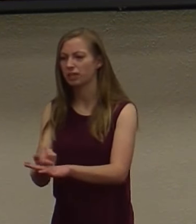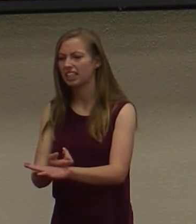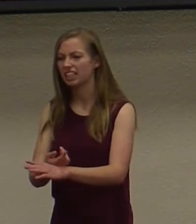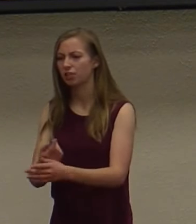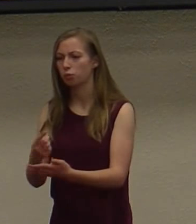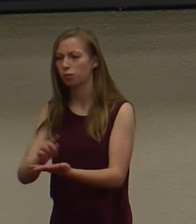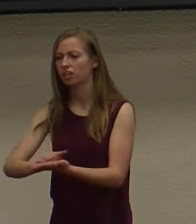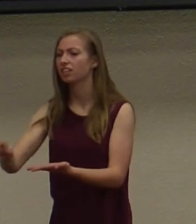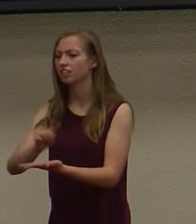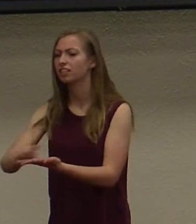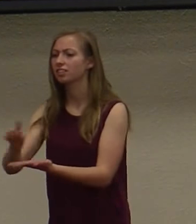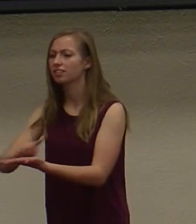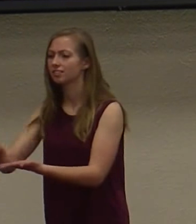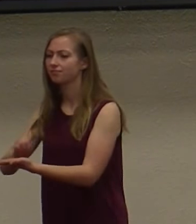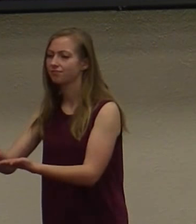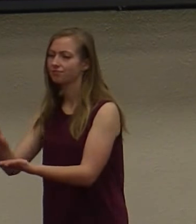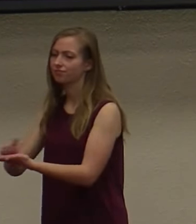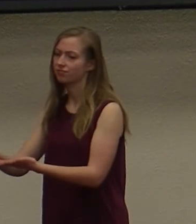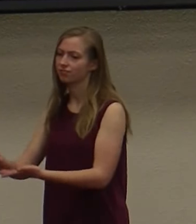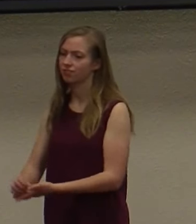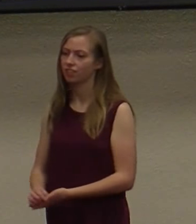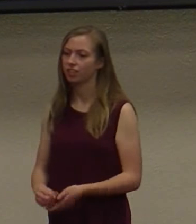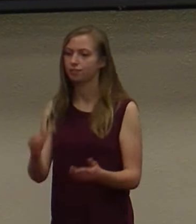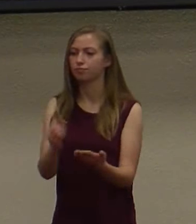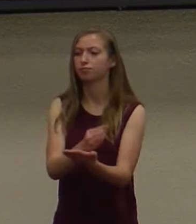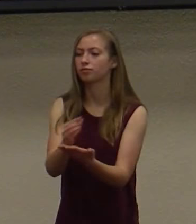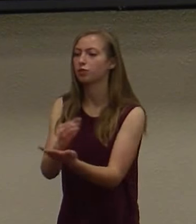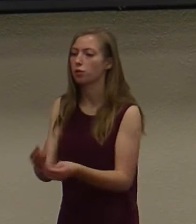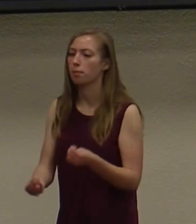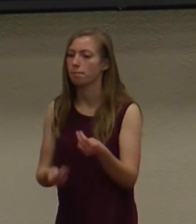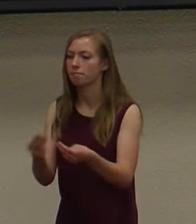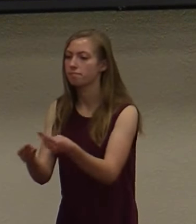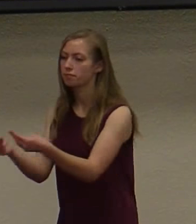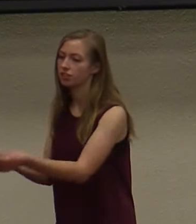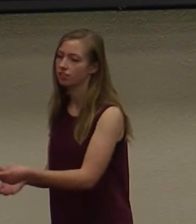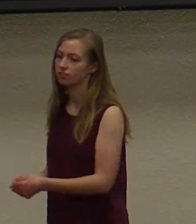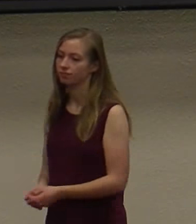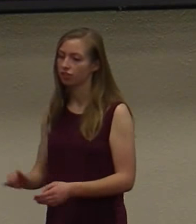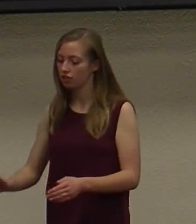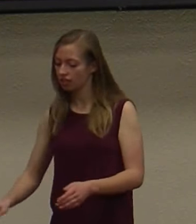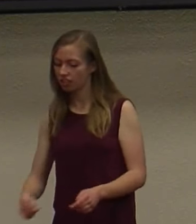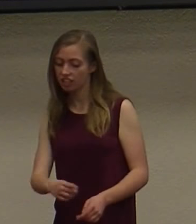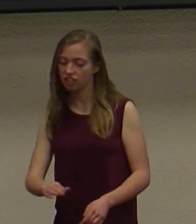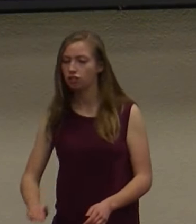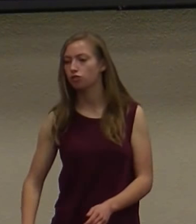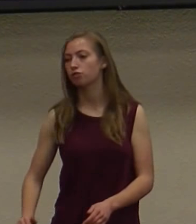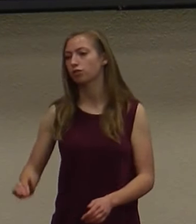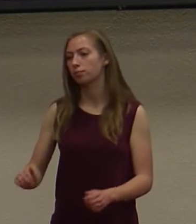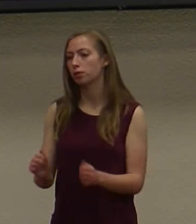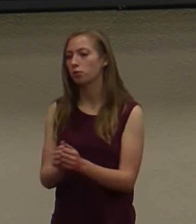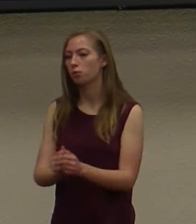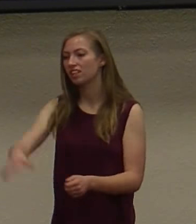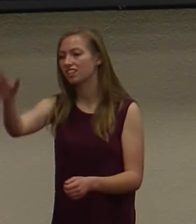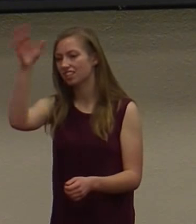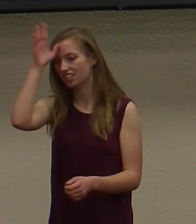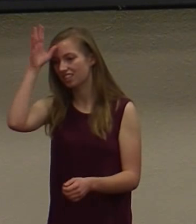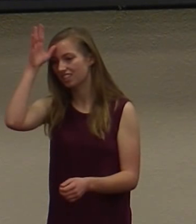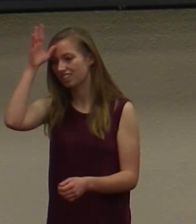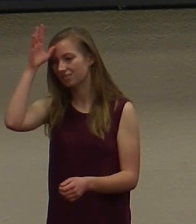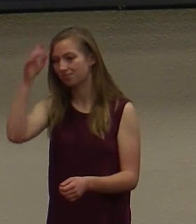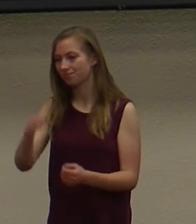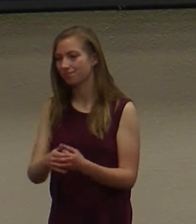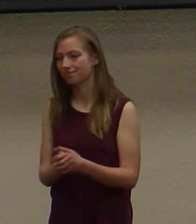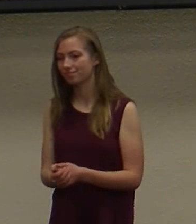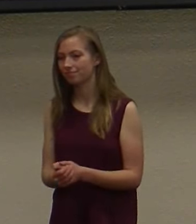one church and one group of people to another. He grew up at his father's heels and walked that circuit with his dad.